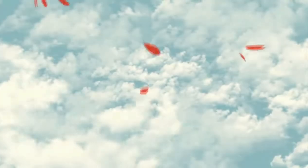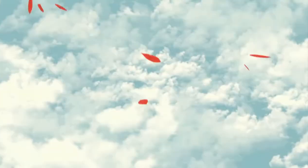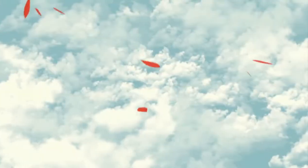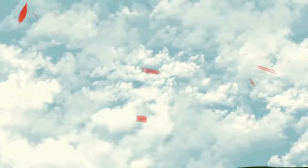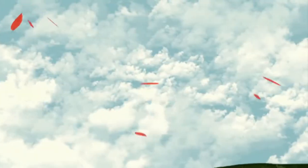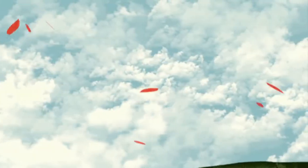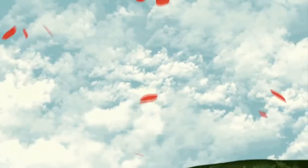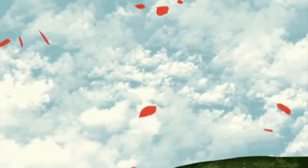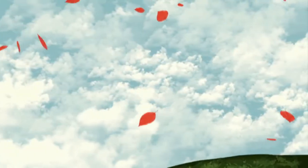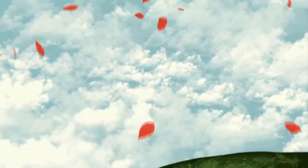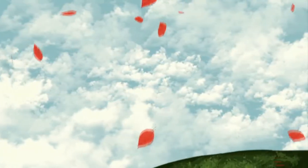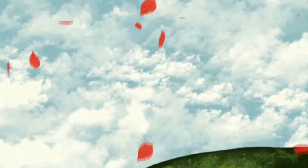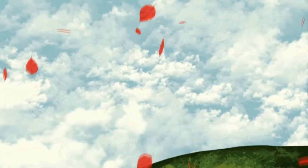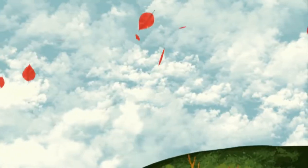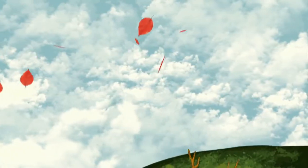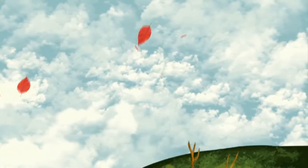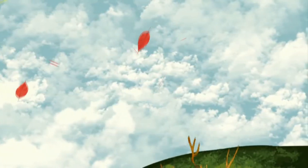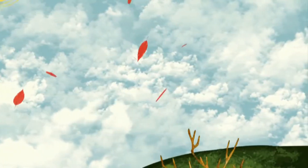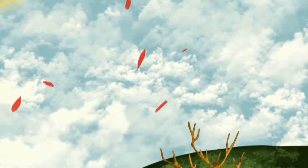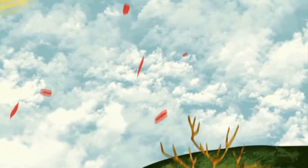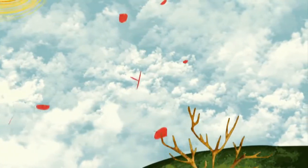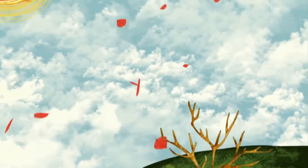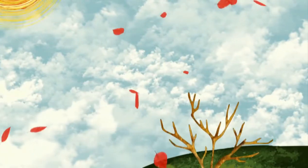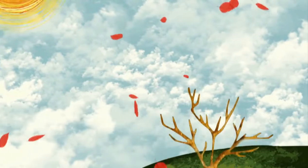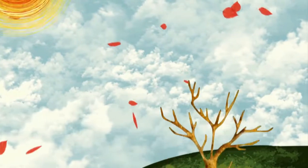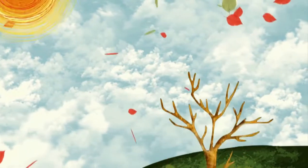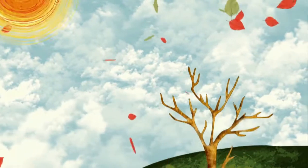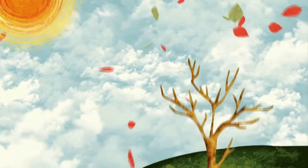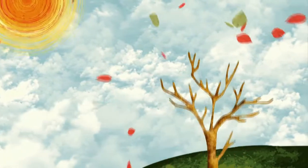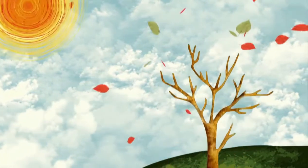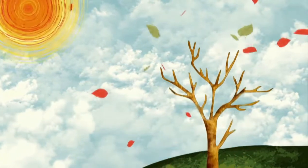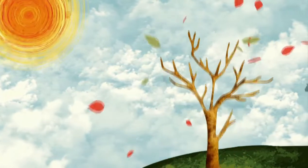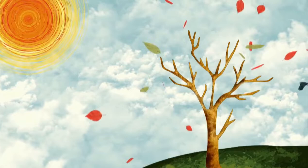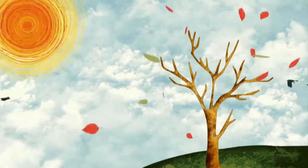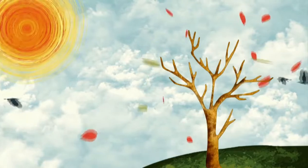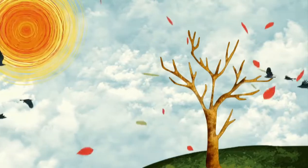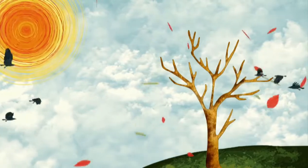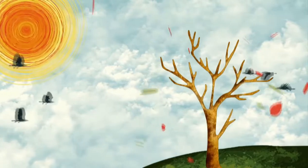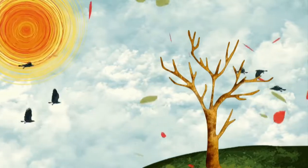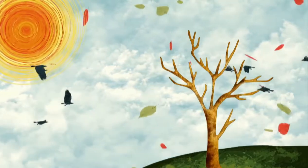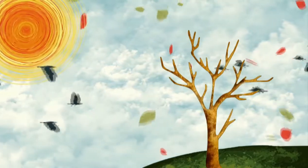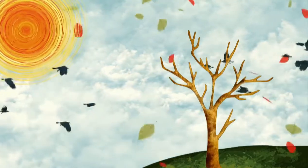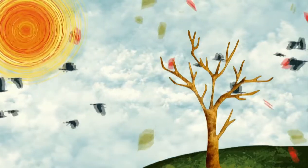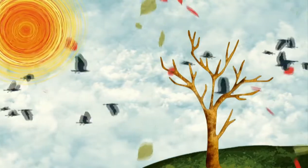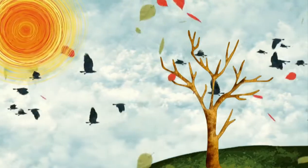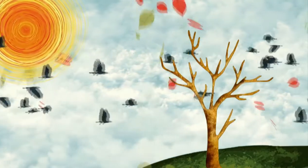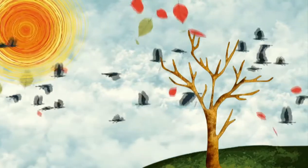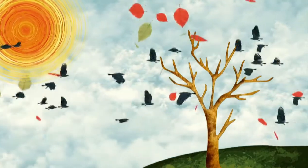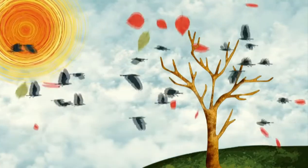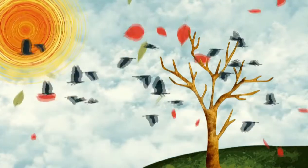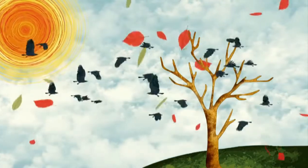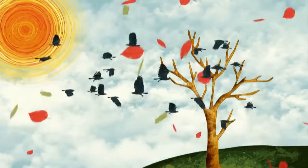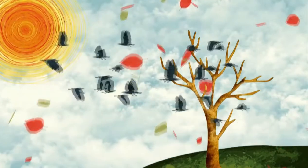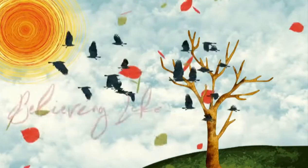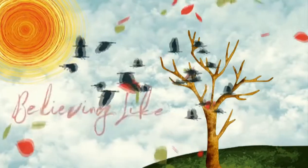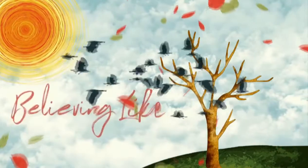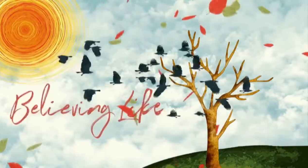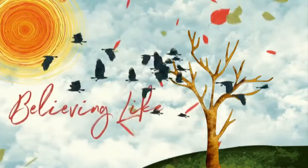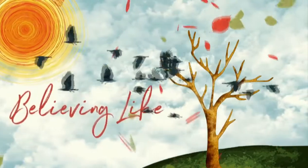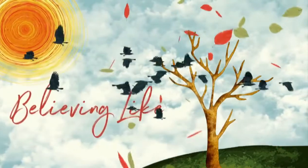I could hide 'neath the wings of the bluebird as she